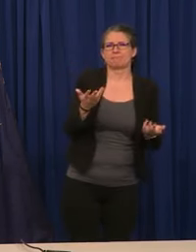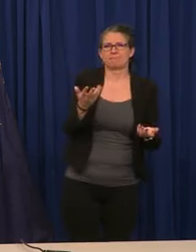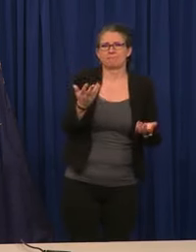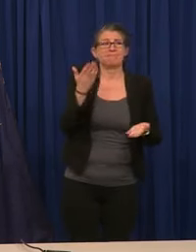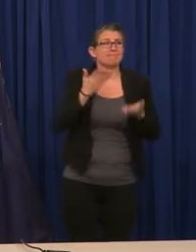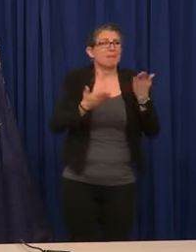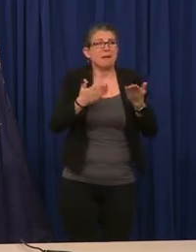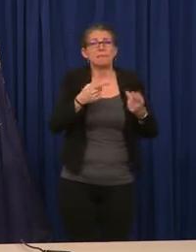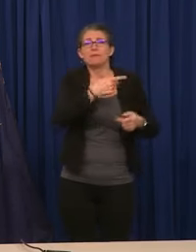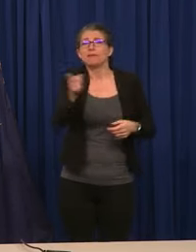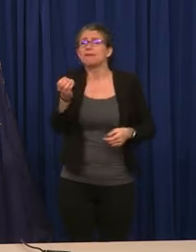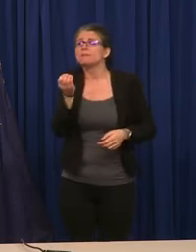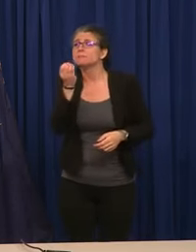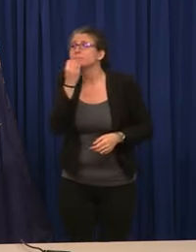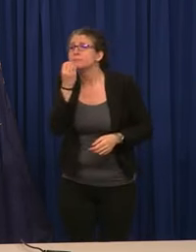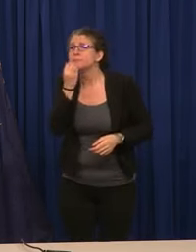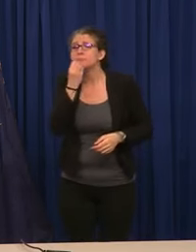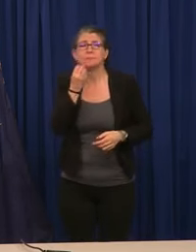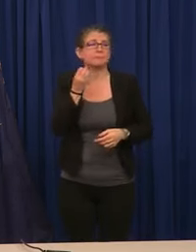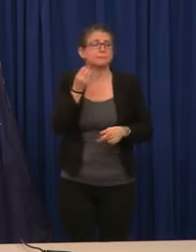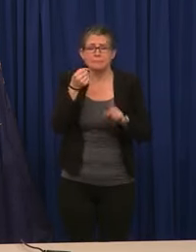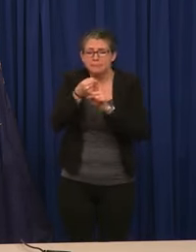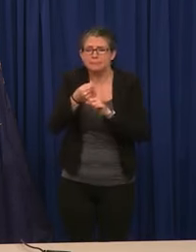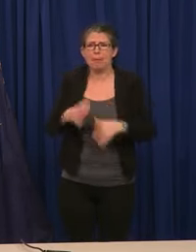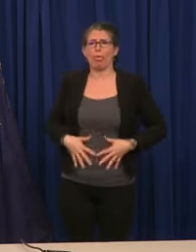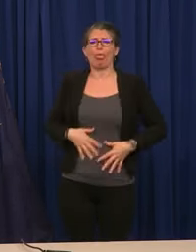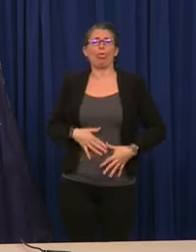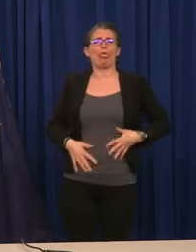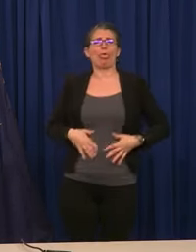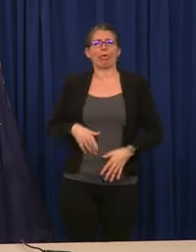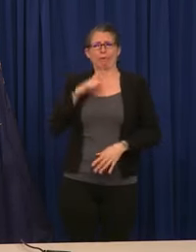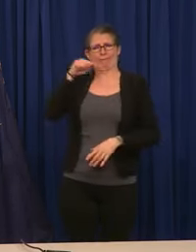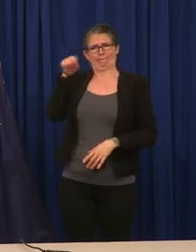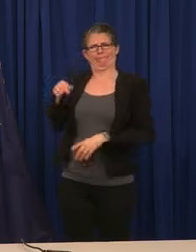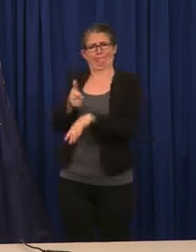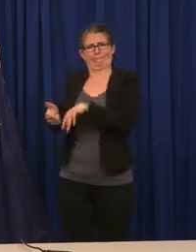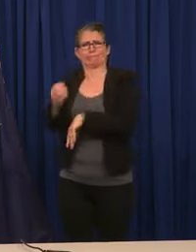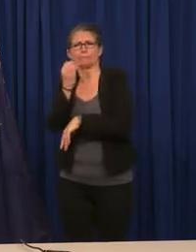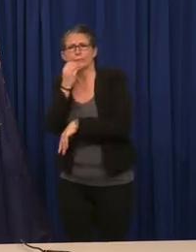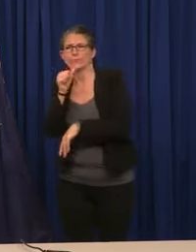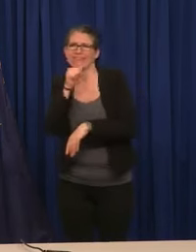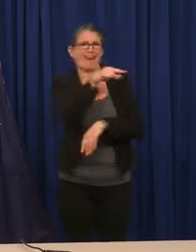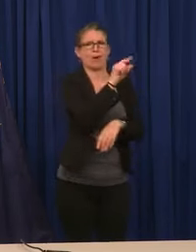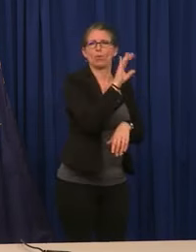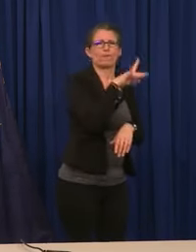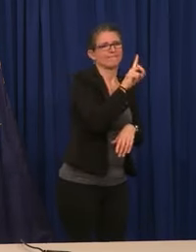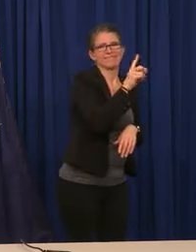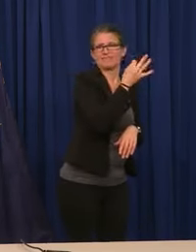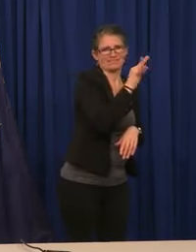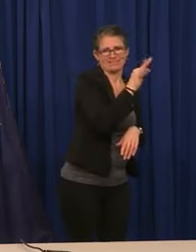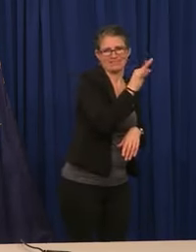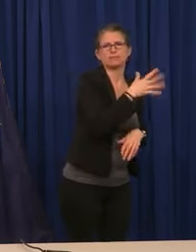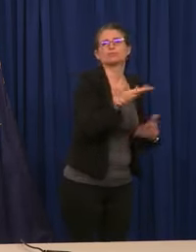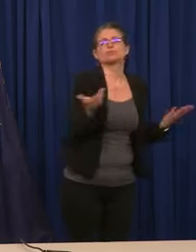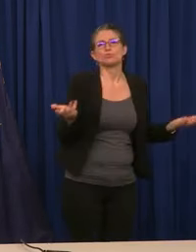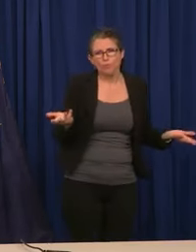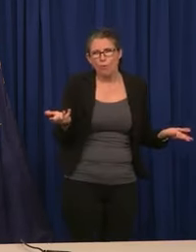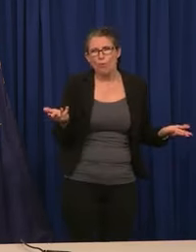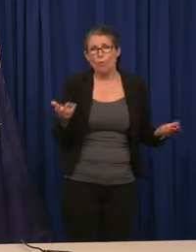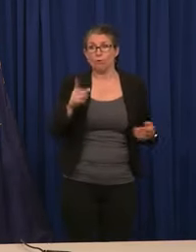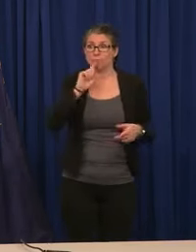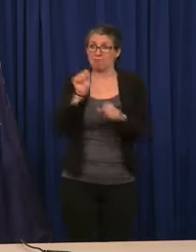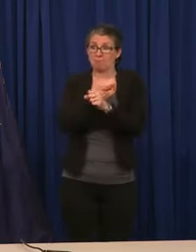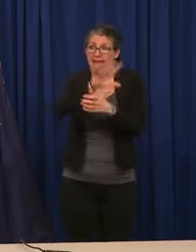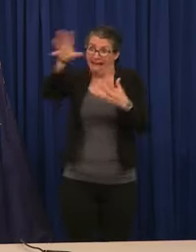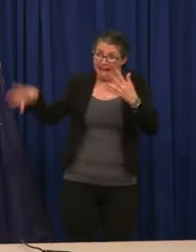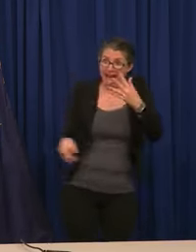added to the list of symptoms that make someone a higher priority or a higher concern, you know, one of the questions that has